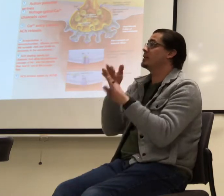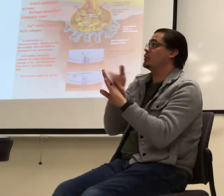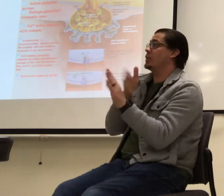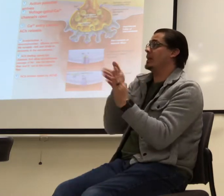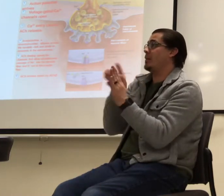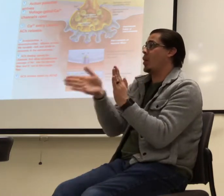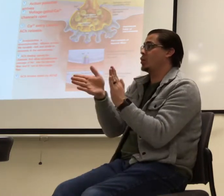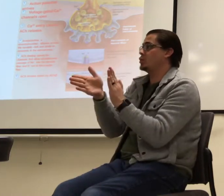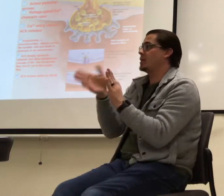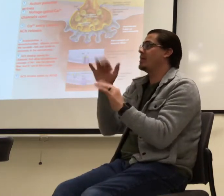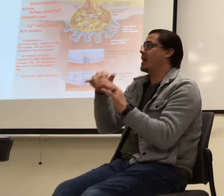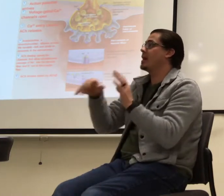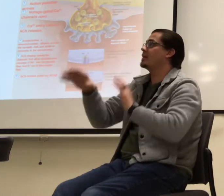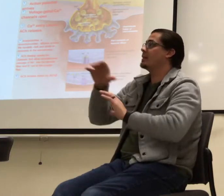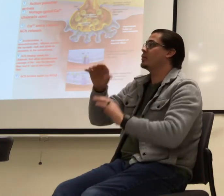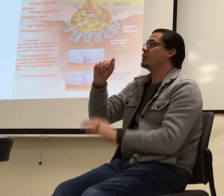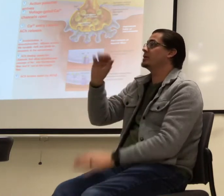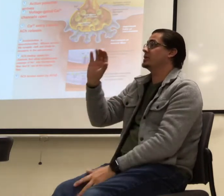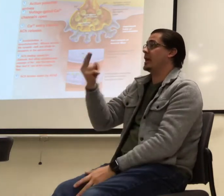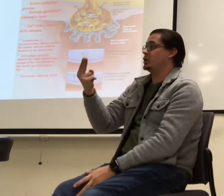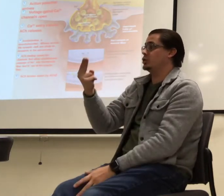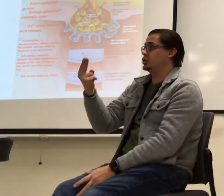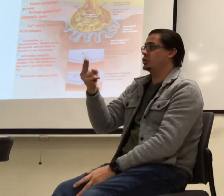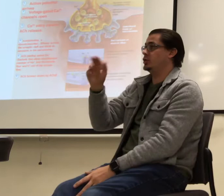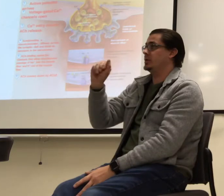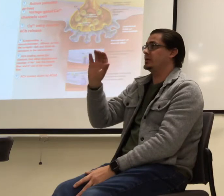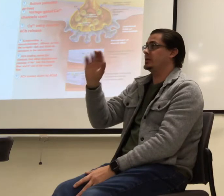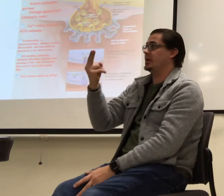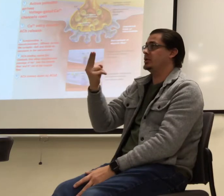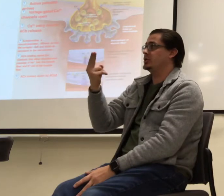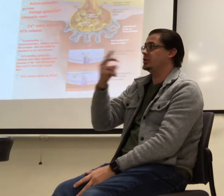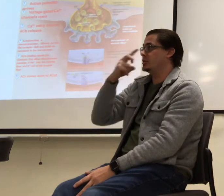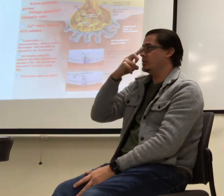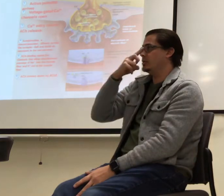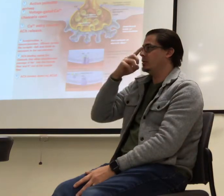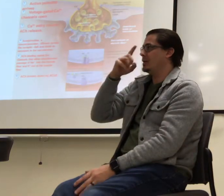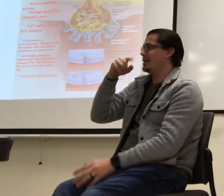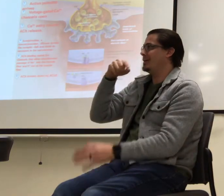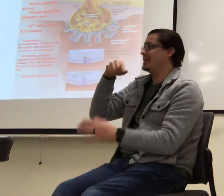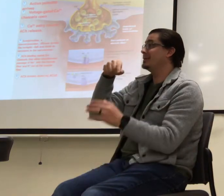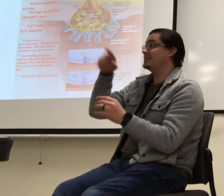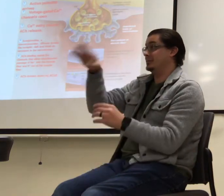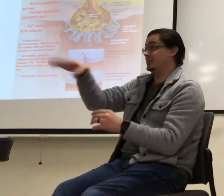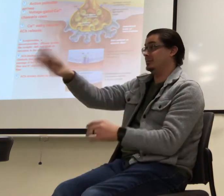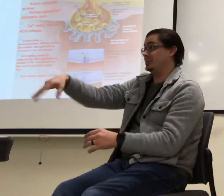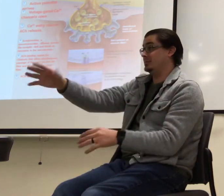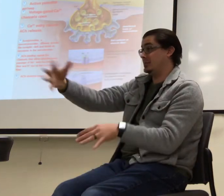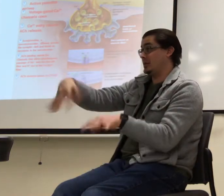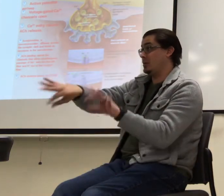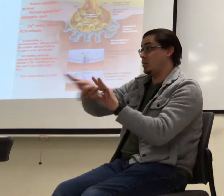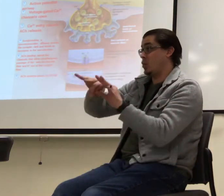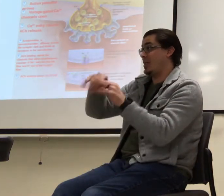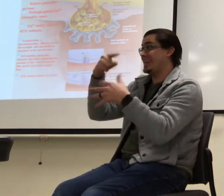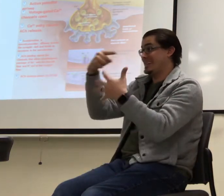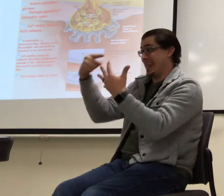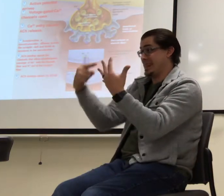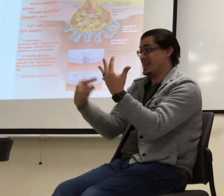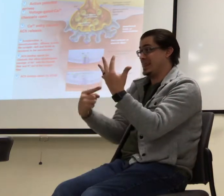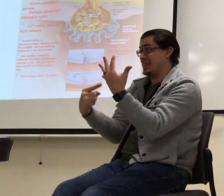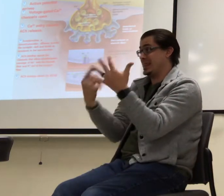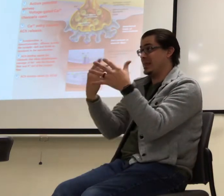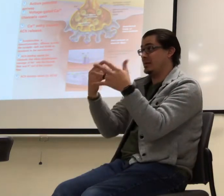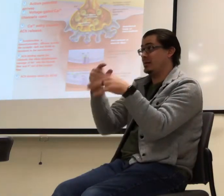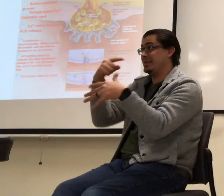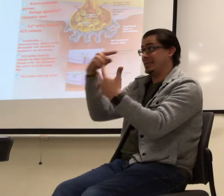postsynaptic cell. That chemical is ACH, and the details you must know. So the details of